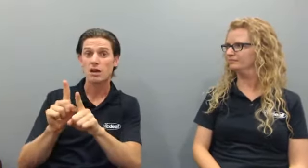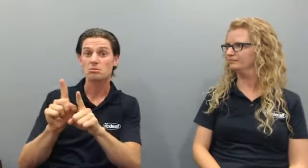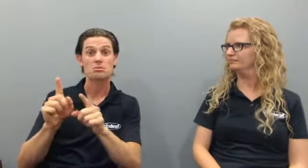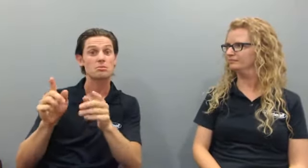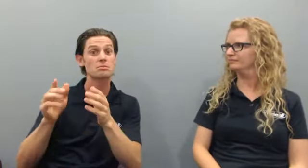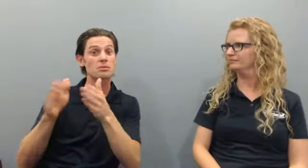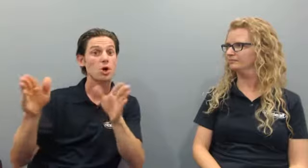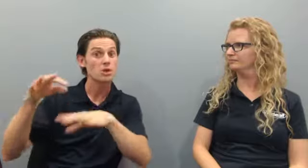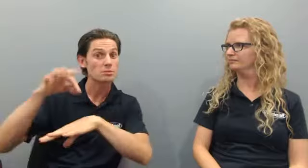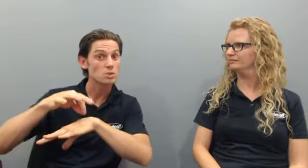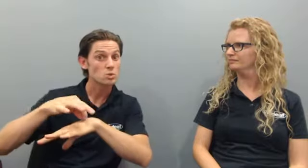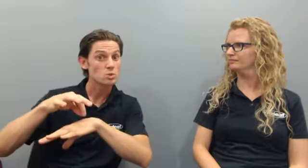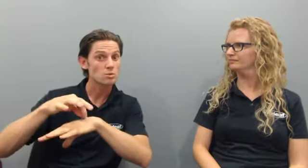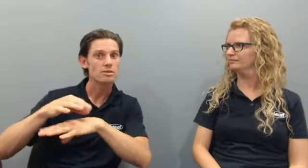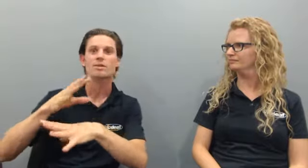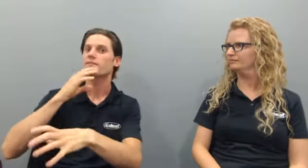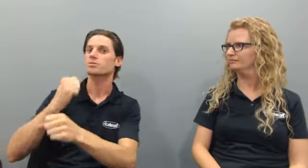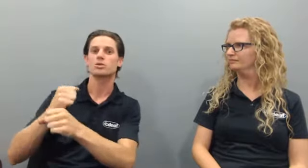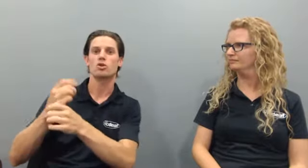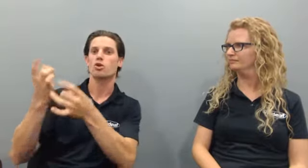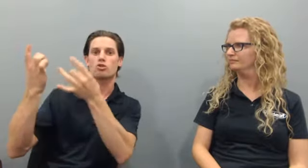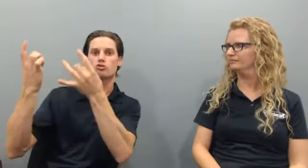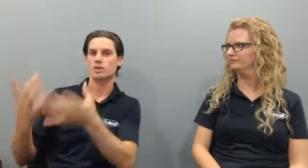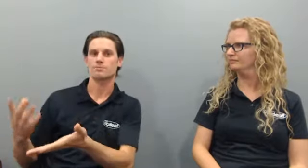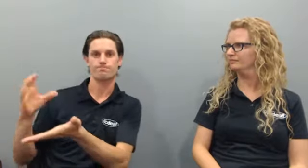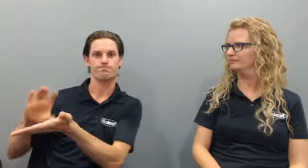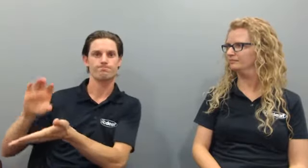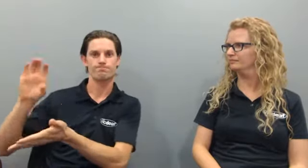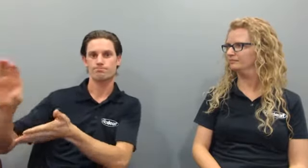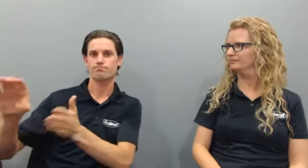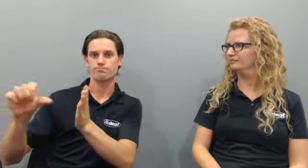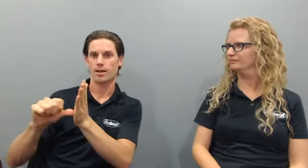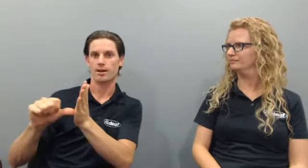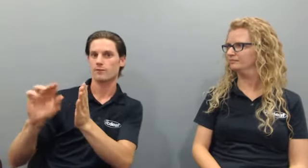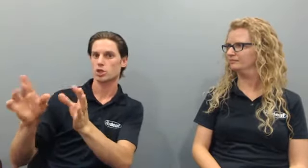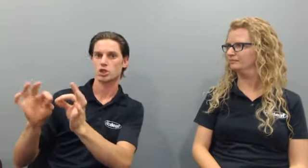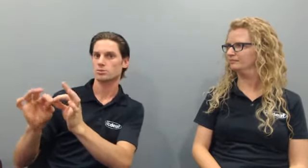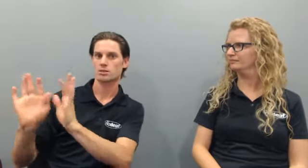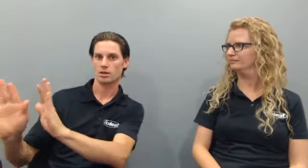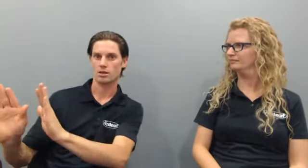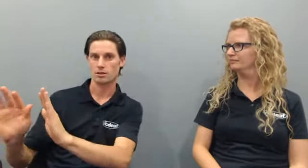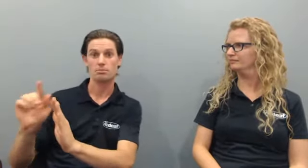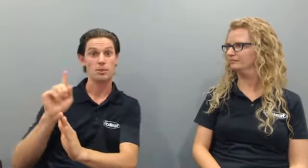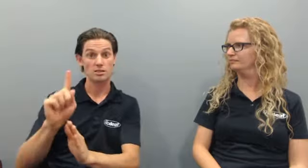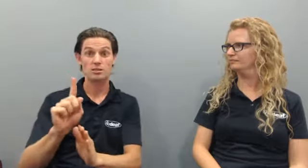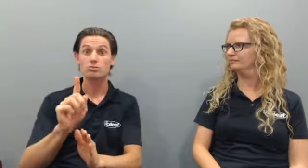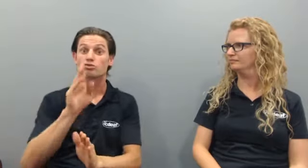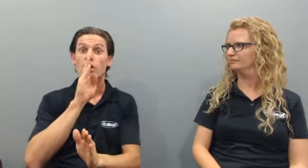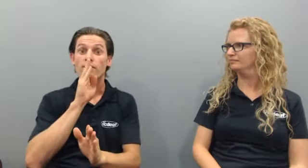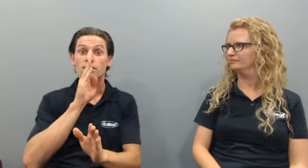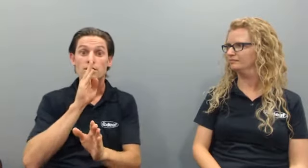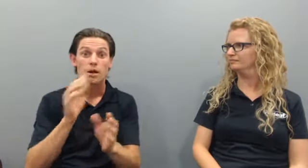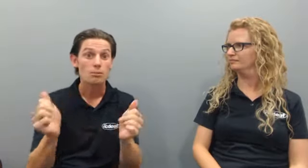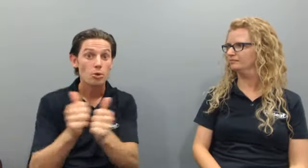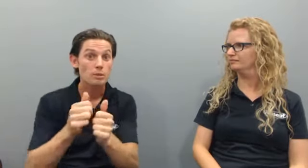there should already be interpreters there. So public hospitals, the government are already obligated to provide interpreting. They do provide funding to